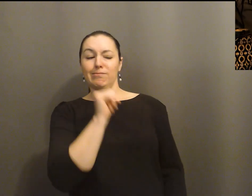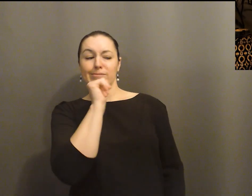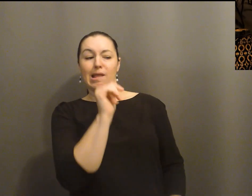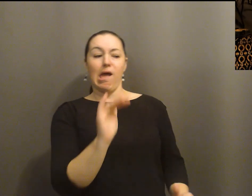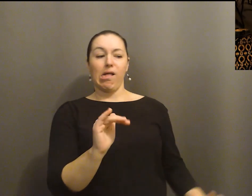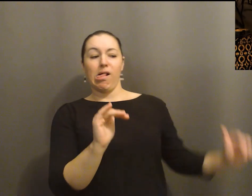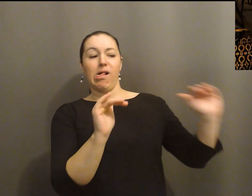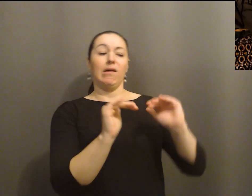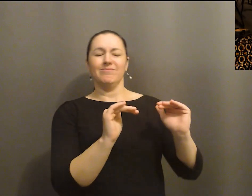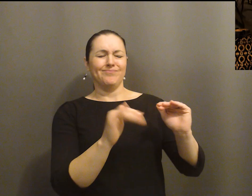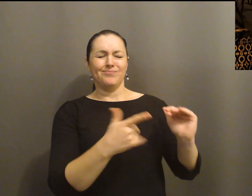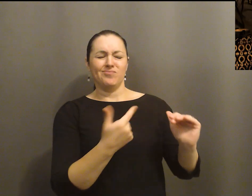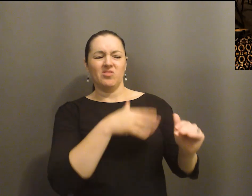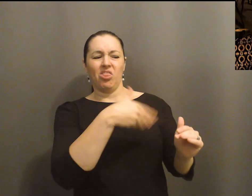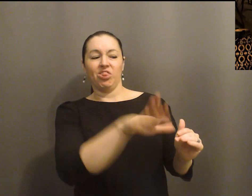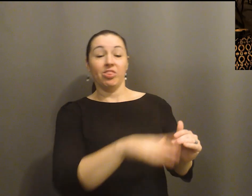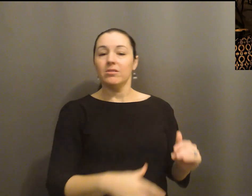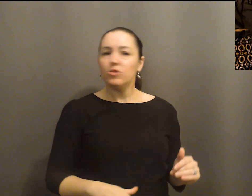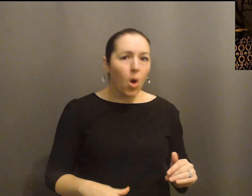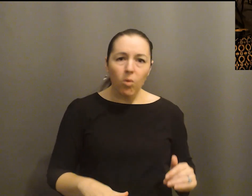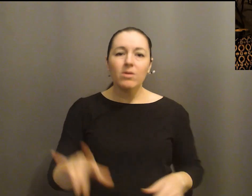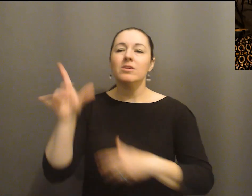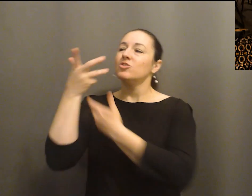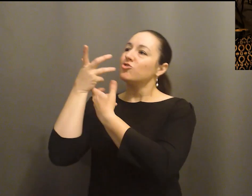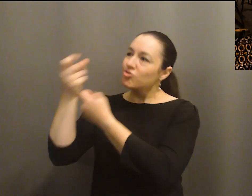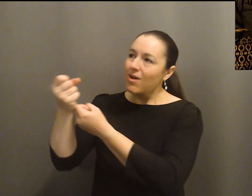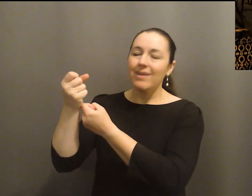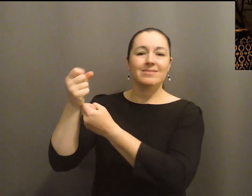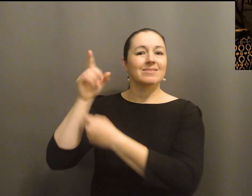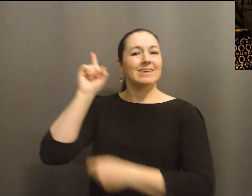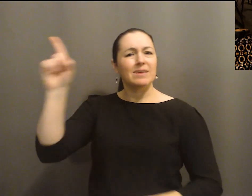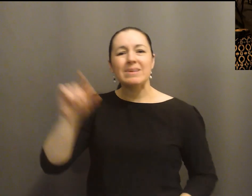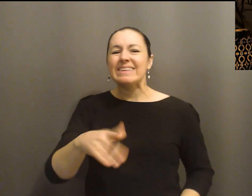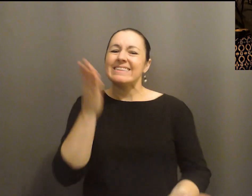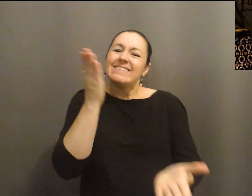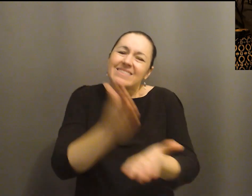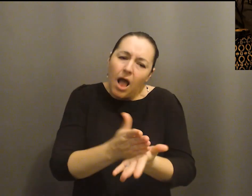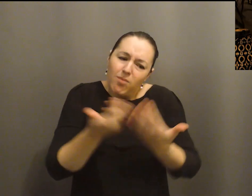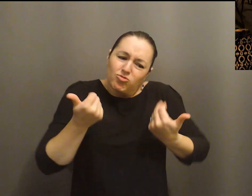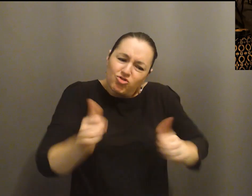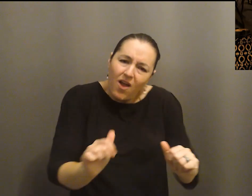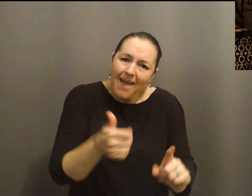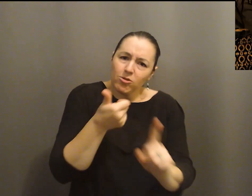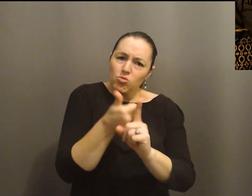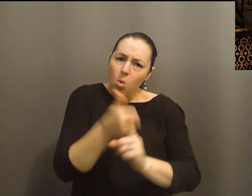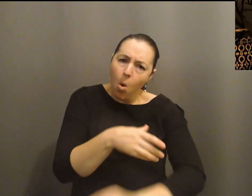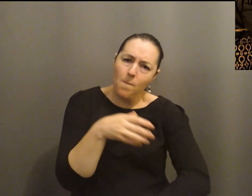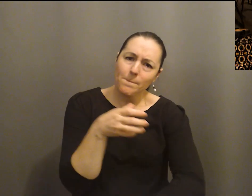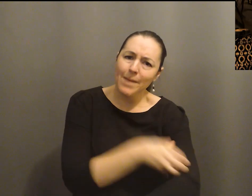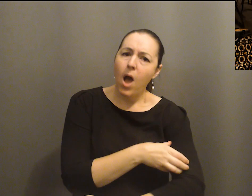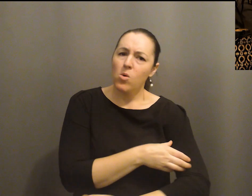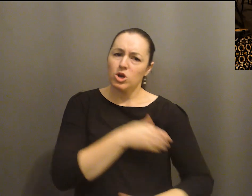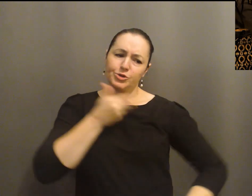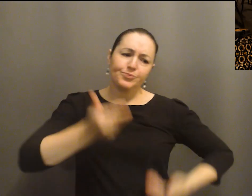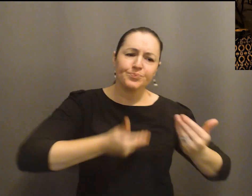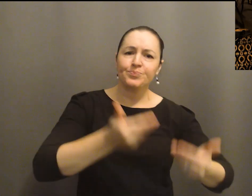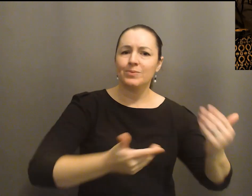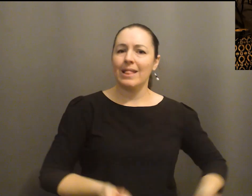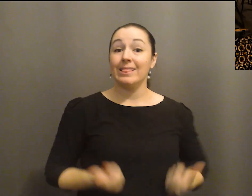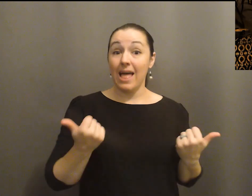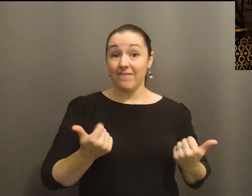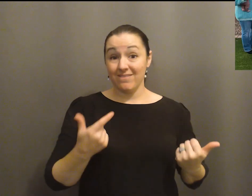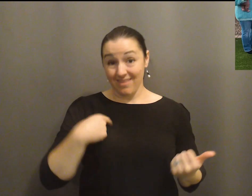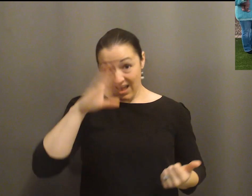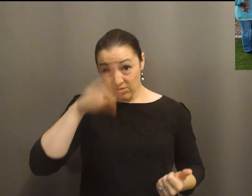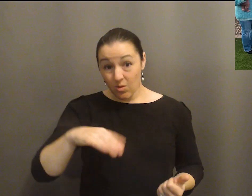No Jesus is saying I love you Trust my spirit To transform your life Stop trying to do life In your own power I know